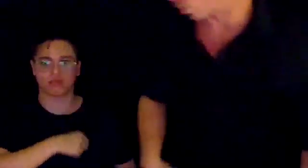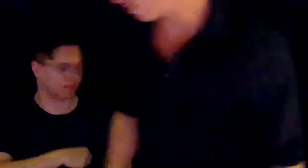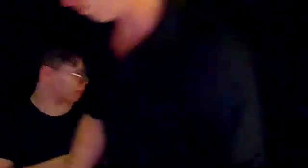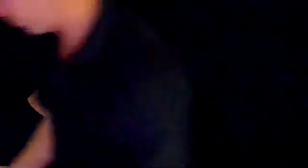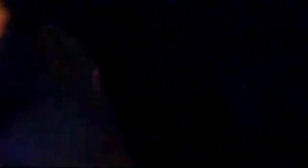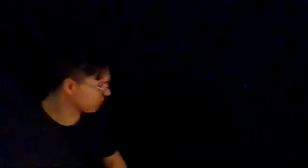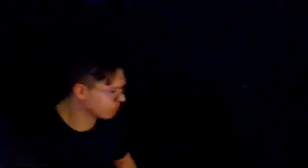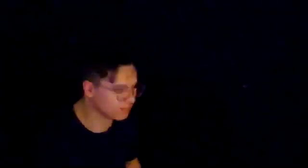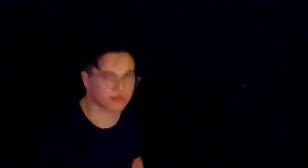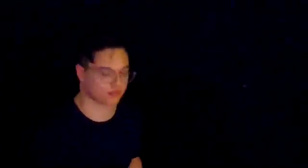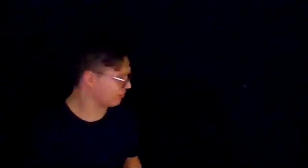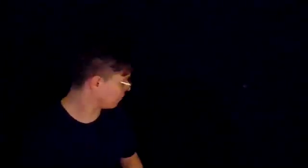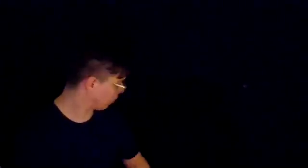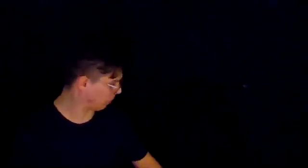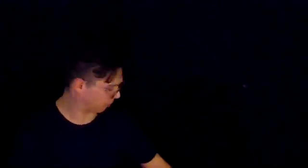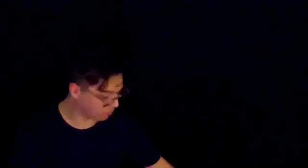yep, sweet.